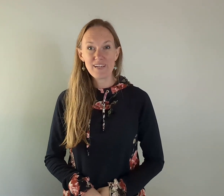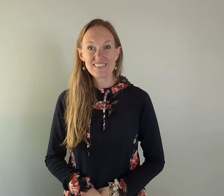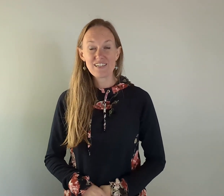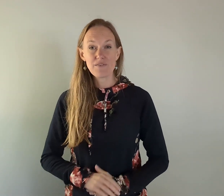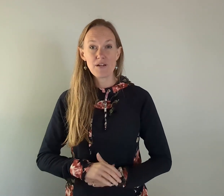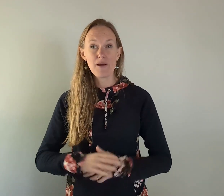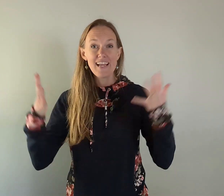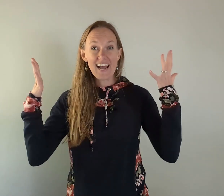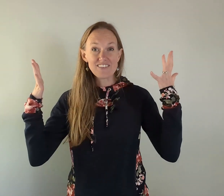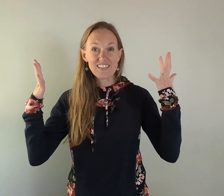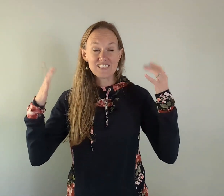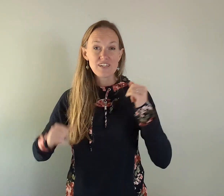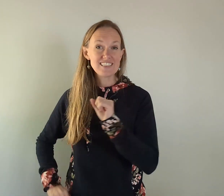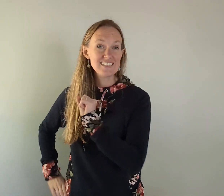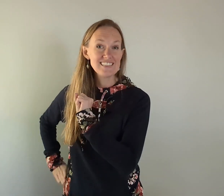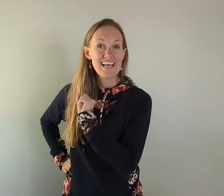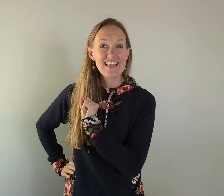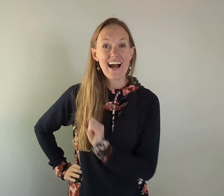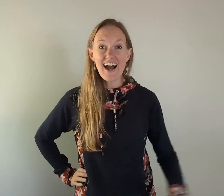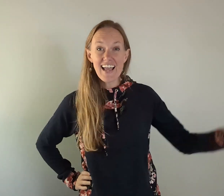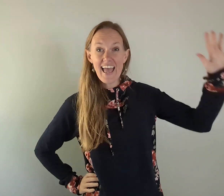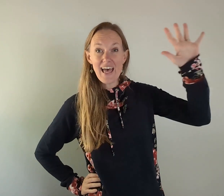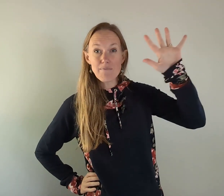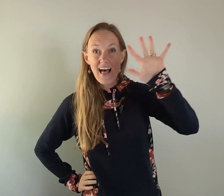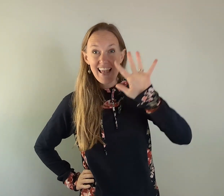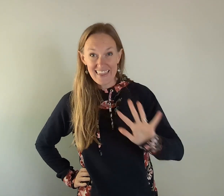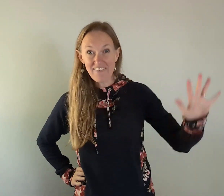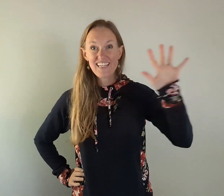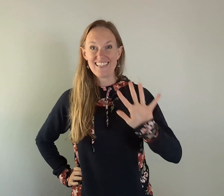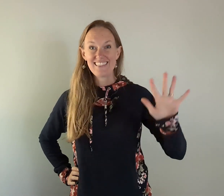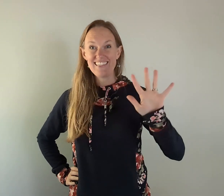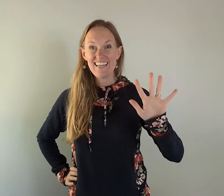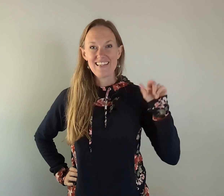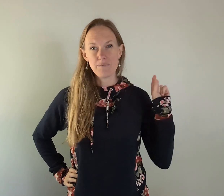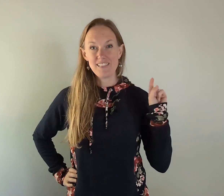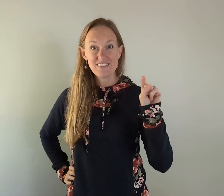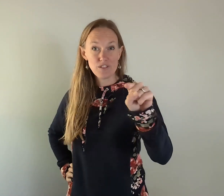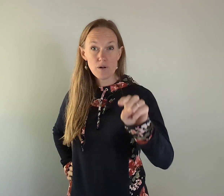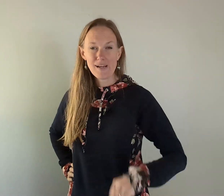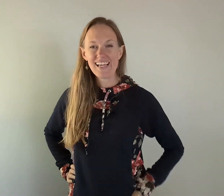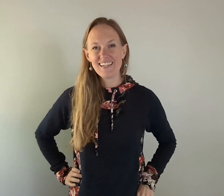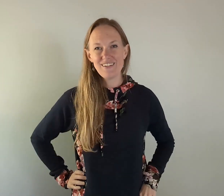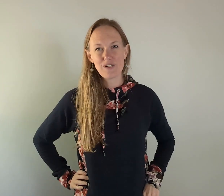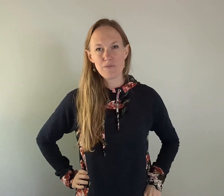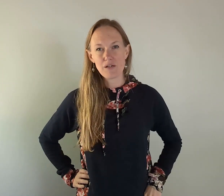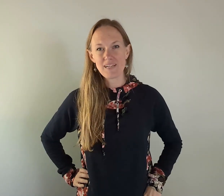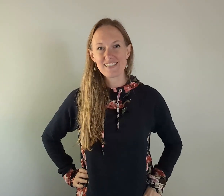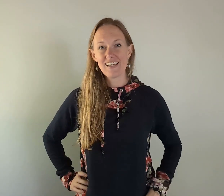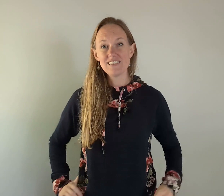get started right away after the instructions that I am left-handed. That means if you are right-handed, you're going to mirror my signs. If you